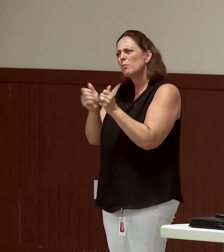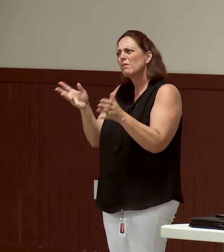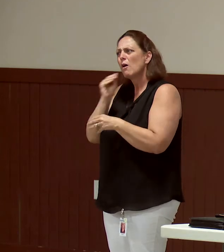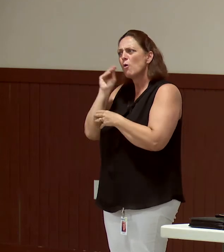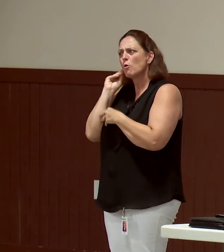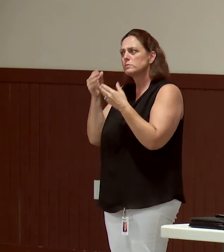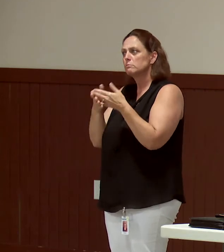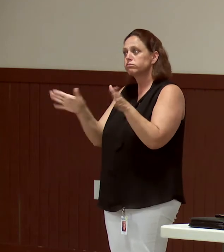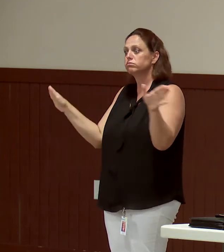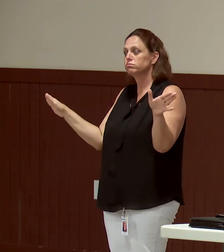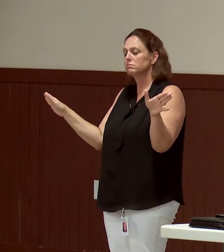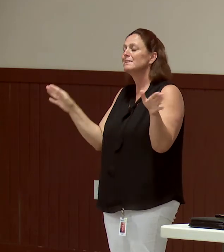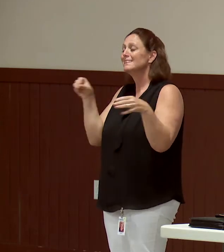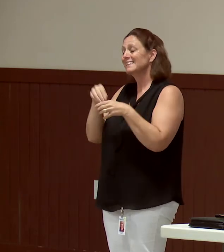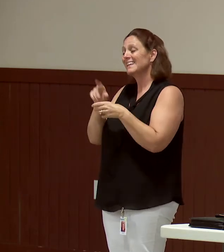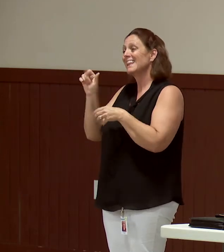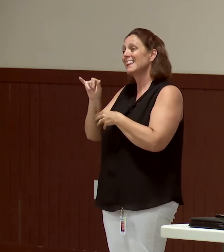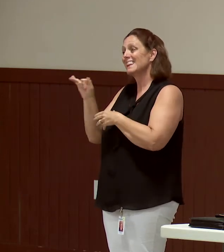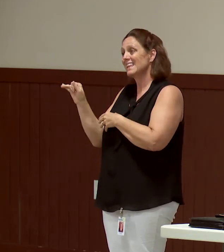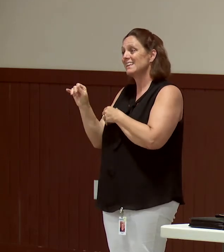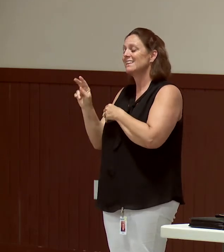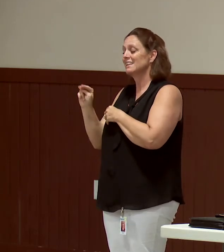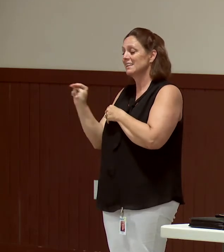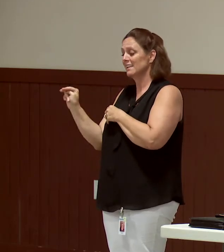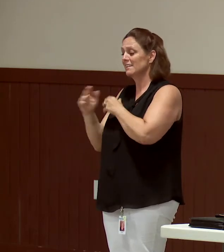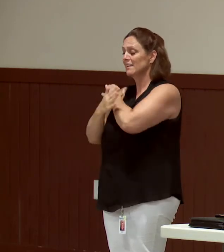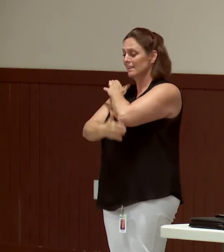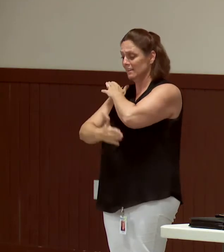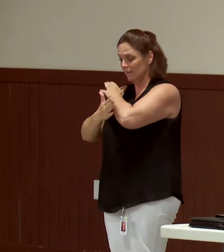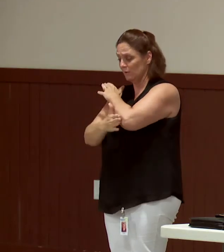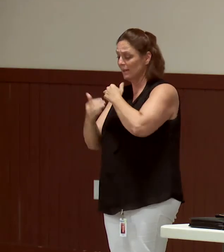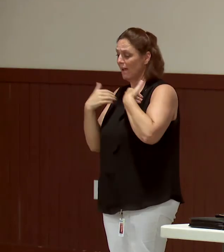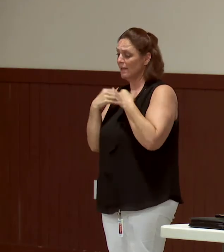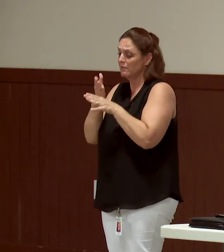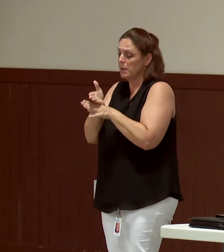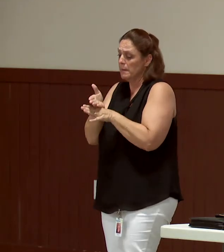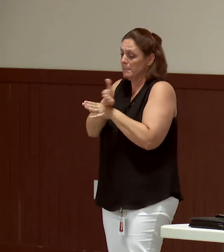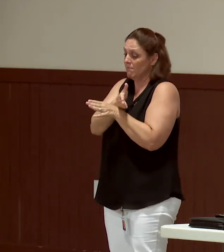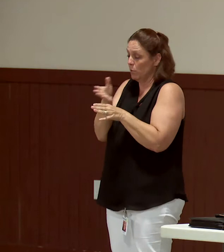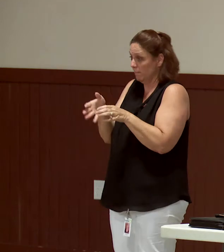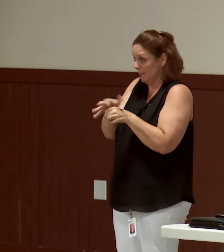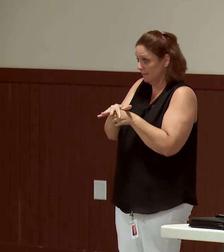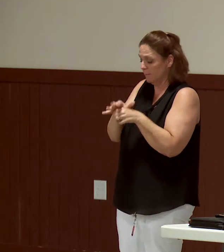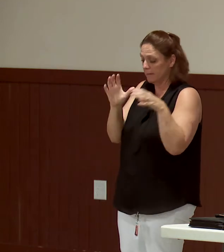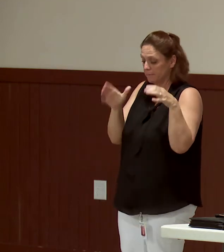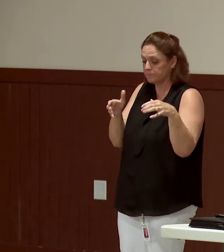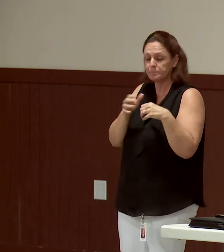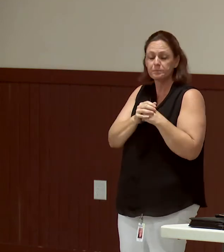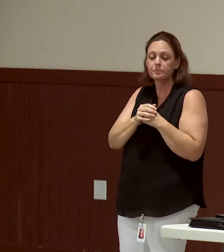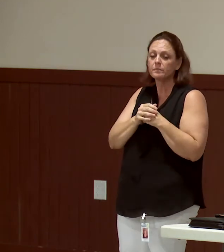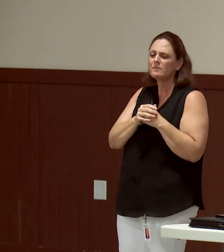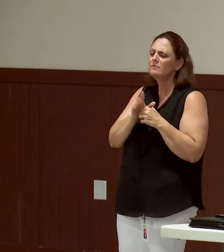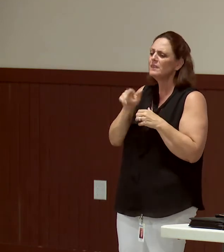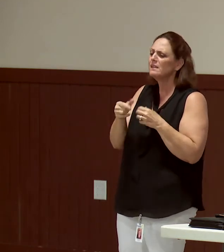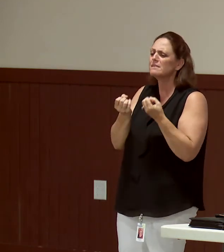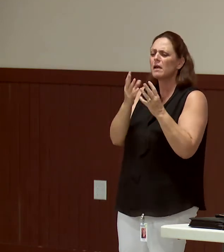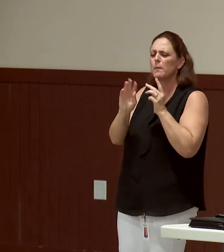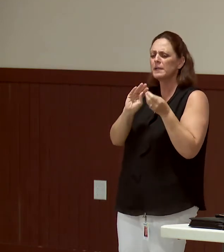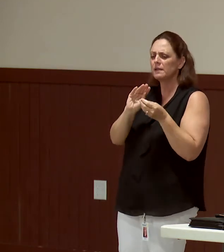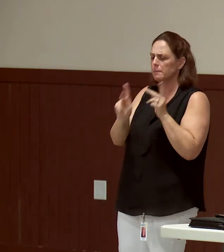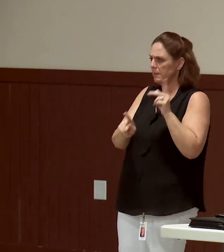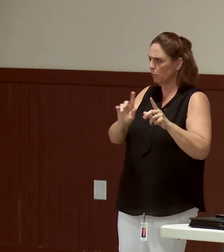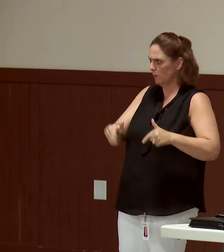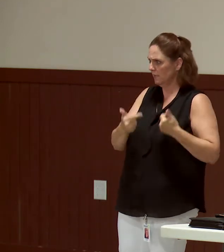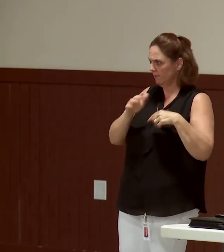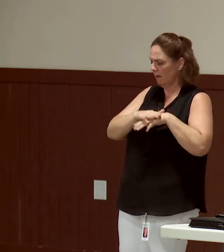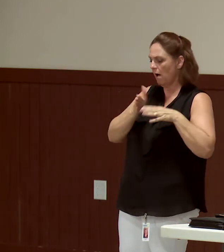and I'll give some pre-pandemic and post-pandemic information. So looking at this slide, this graph is the number of people living on the